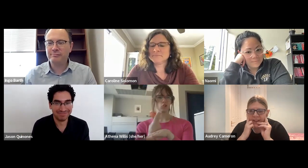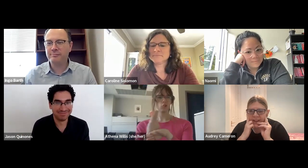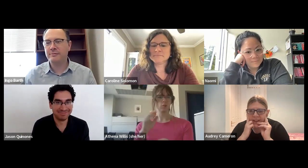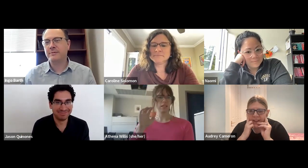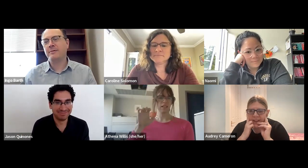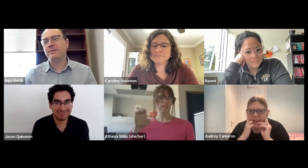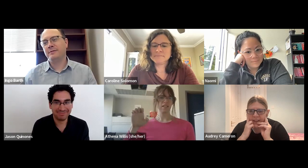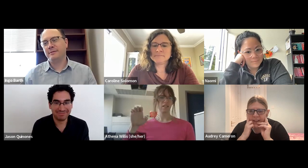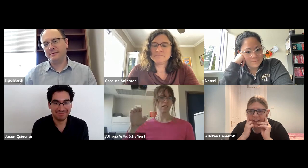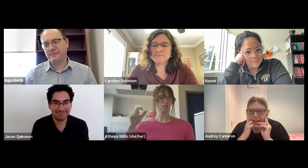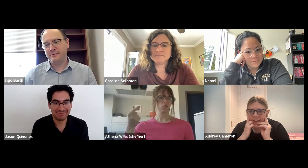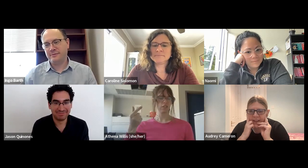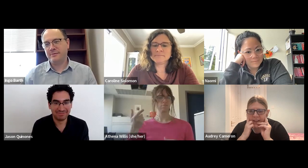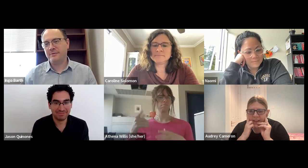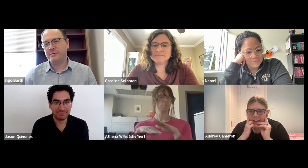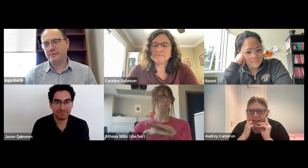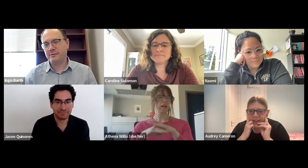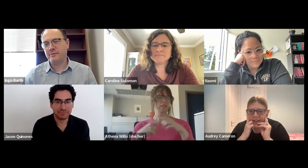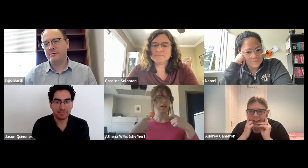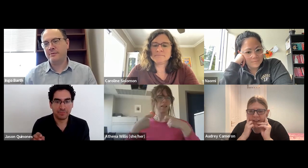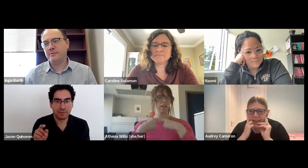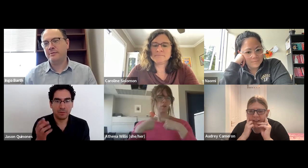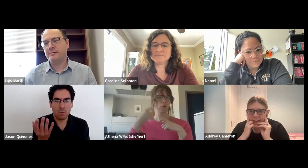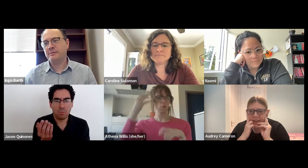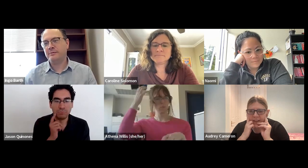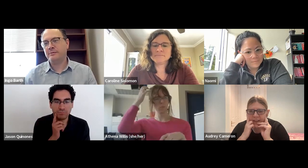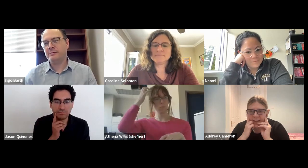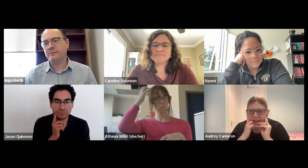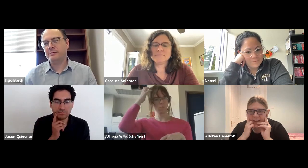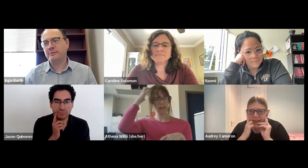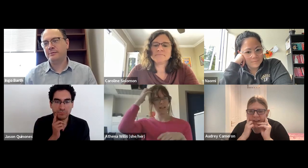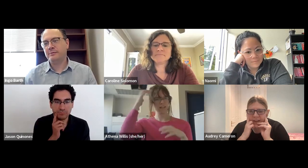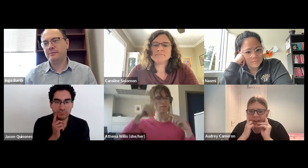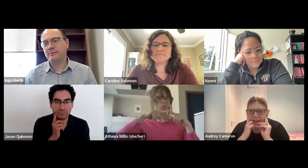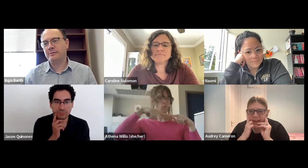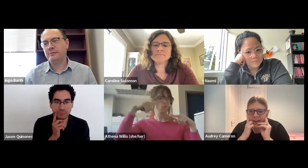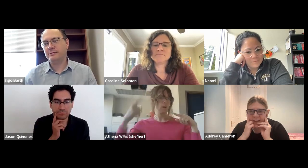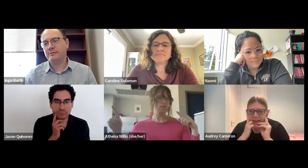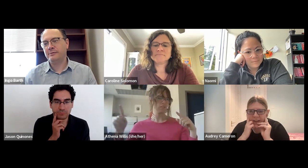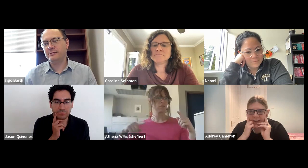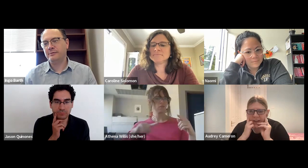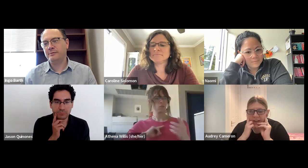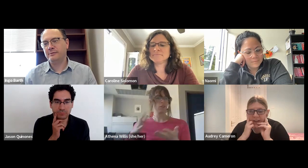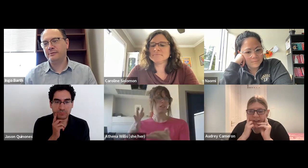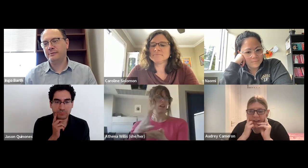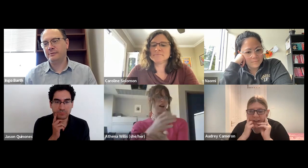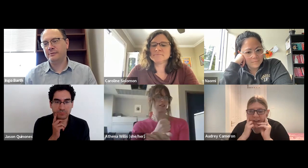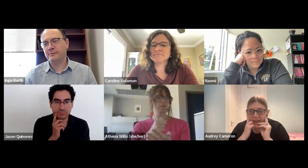I I have some signs that are related to